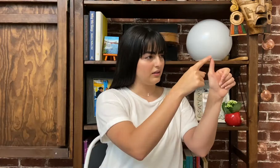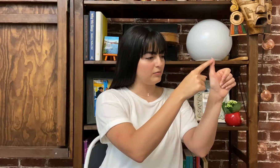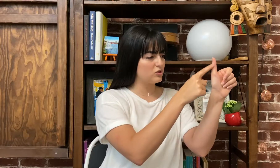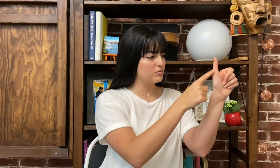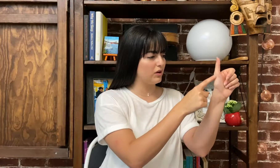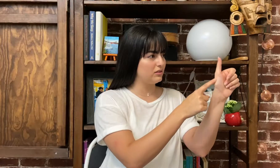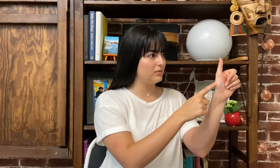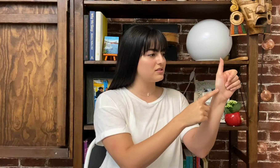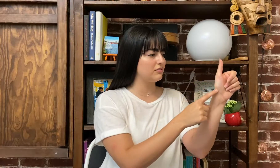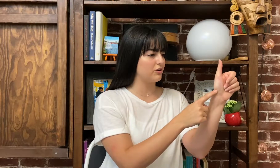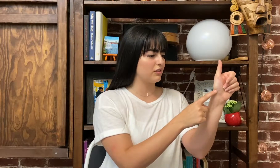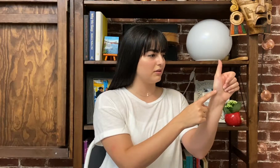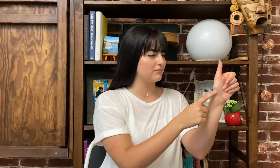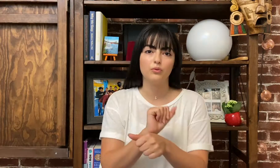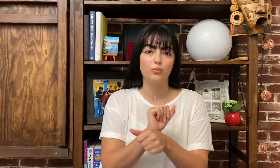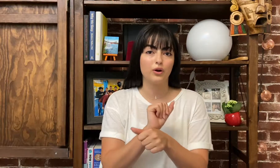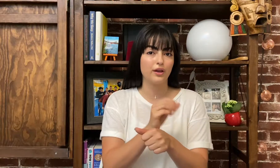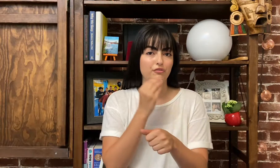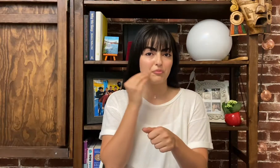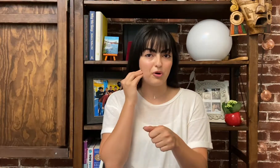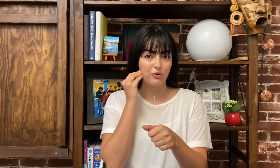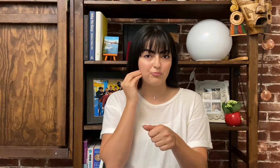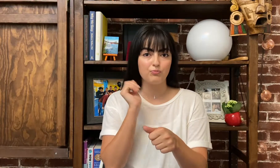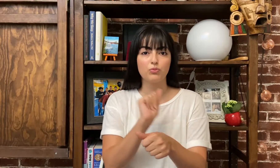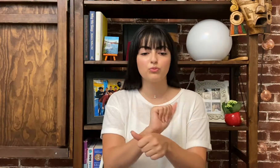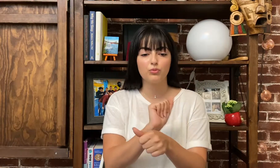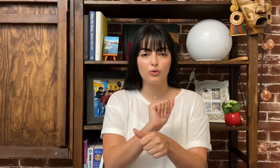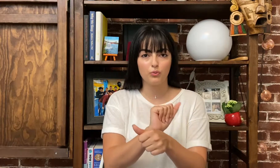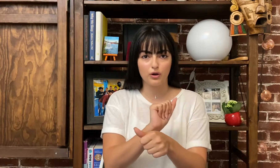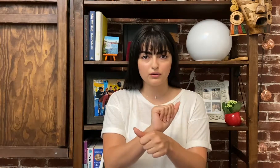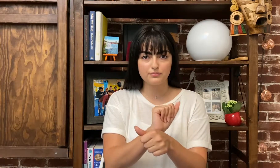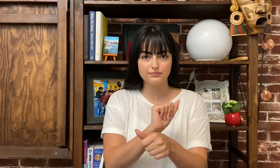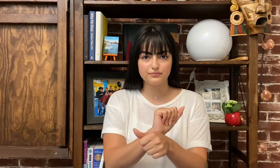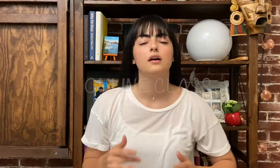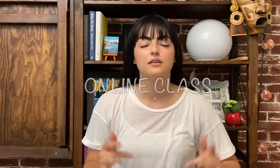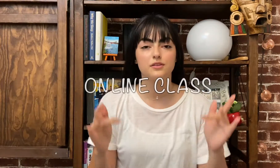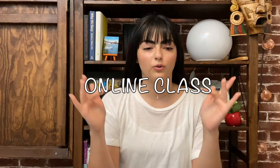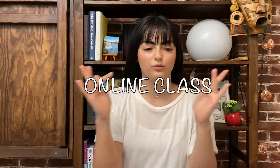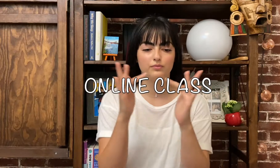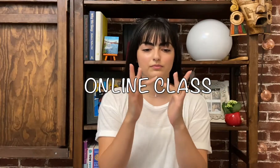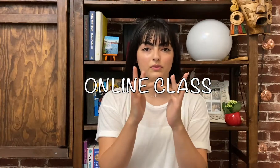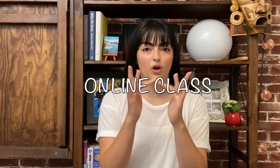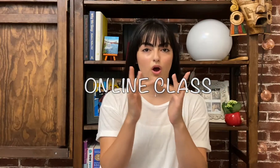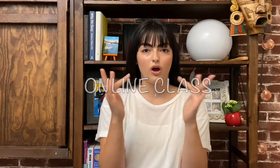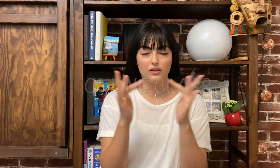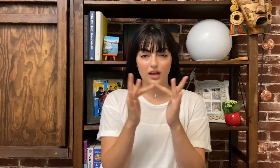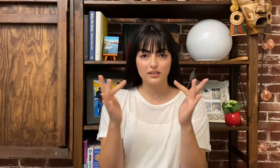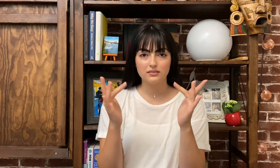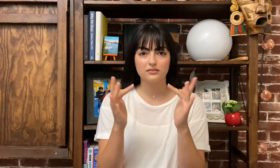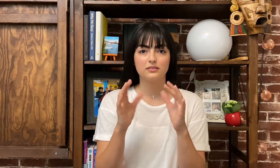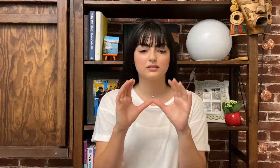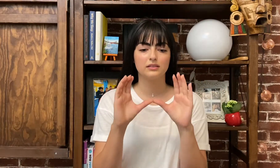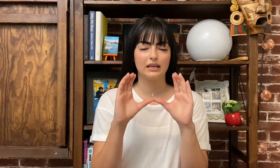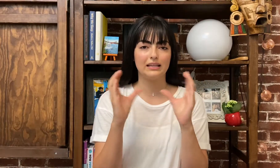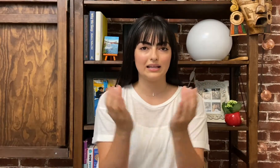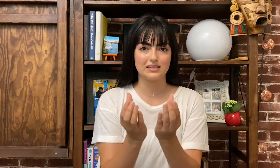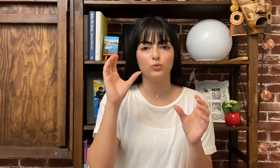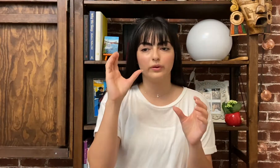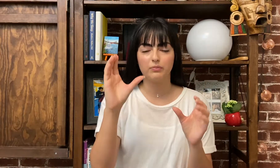most bottomness of your thumb. Working from home. Work. So, online classes with both